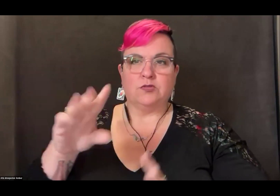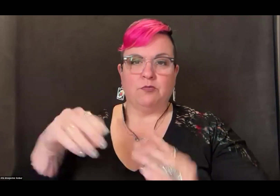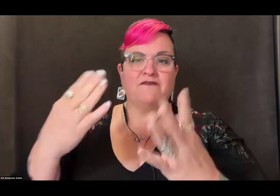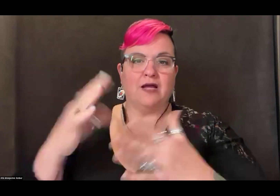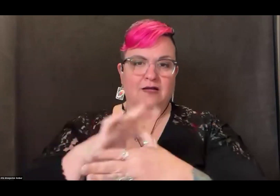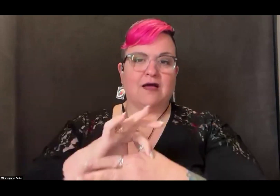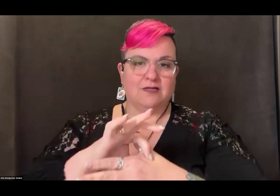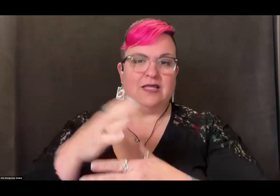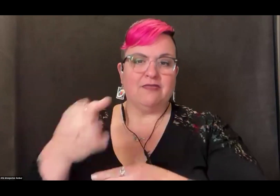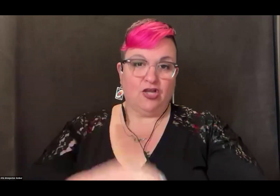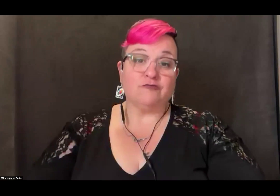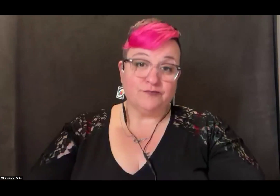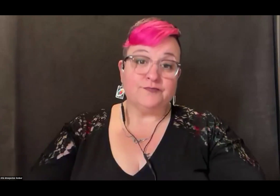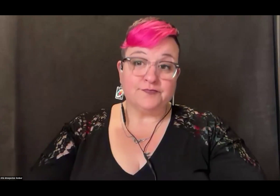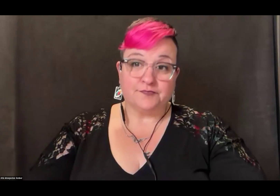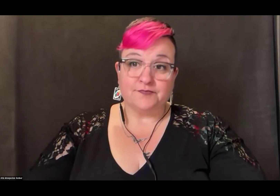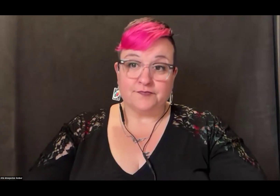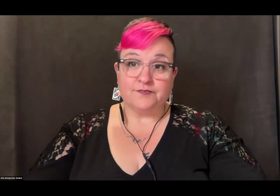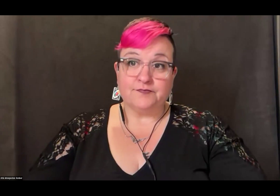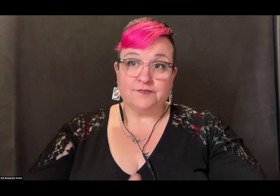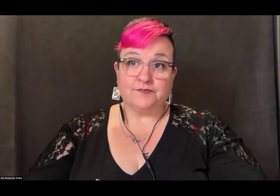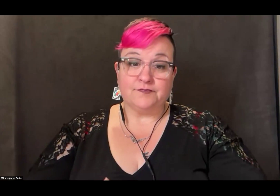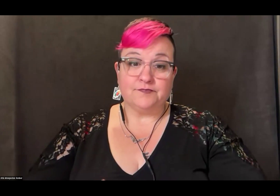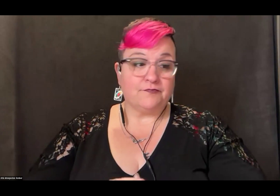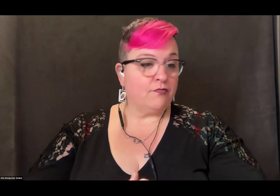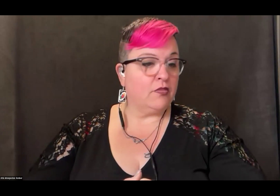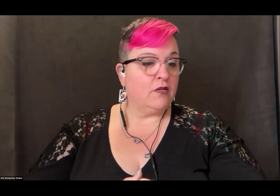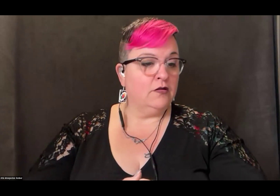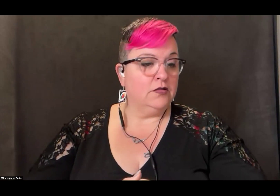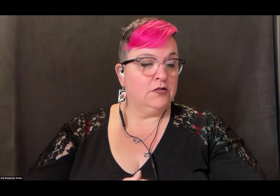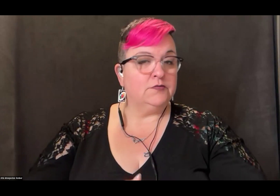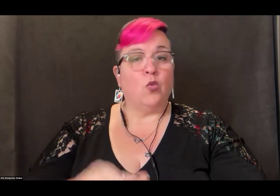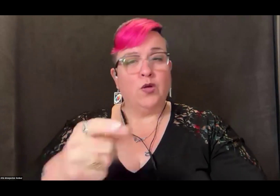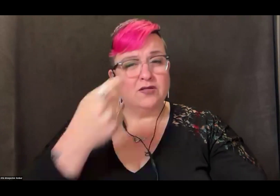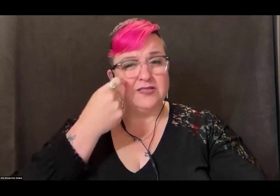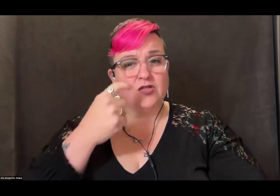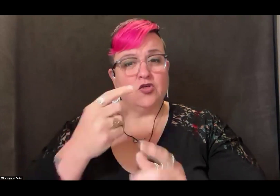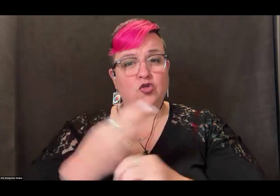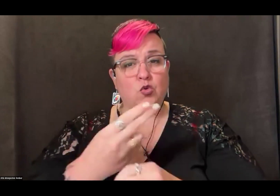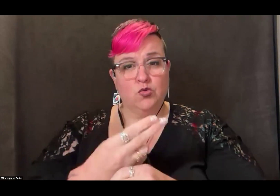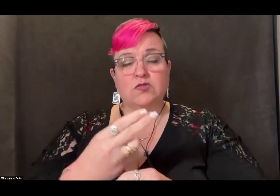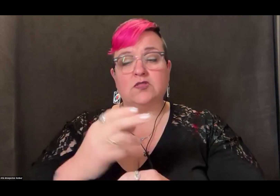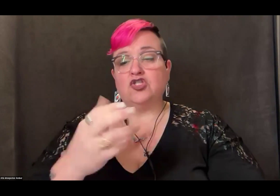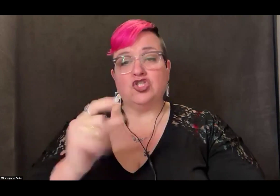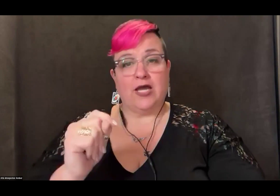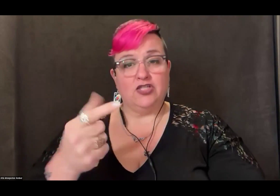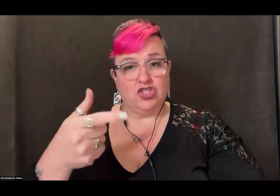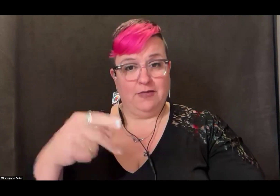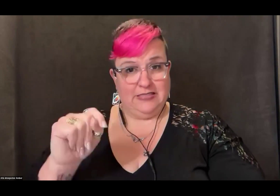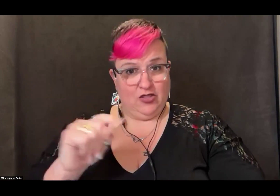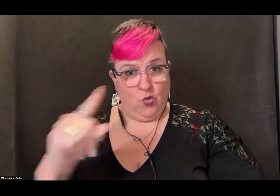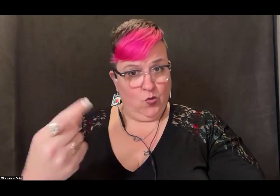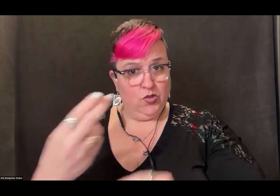of content there. Um, uh, with when you use ChatGPT, do you only use that